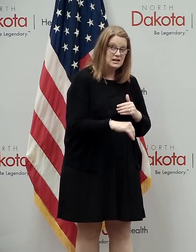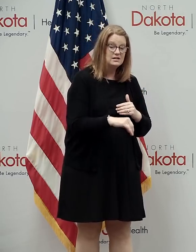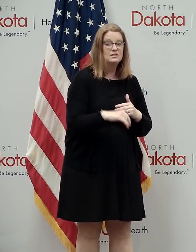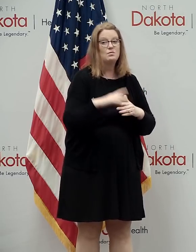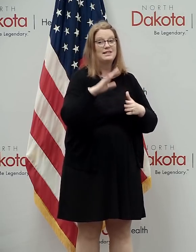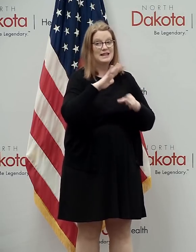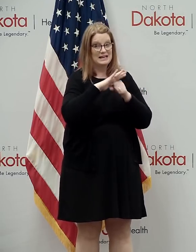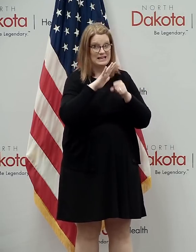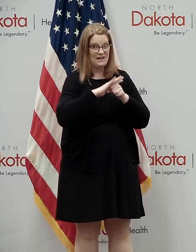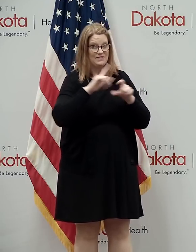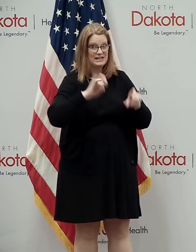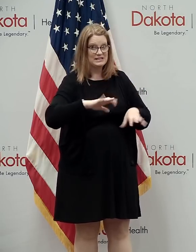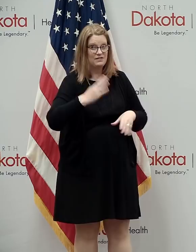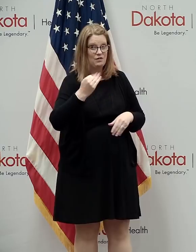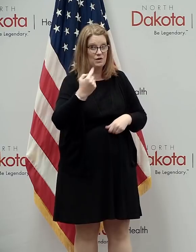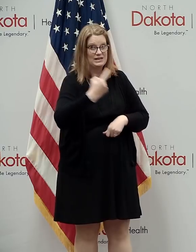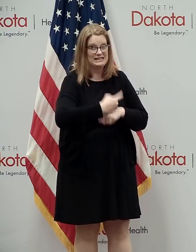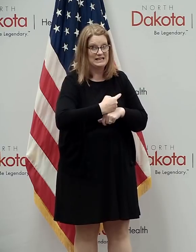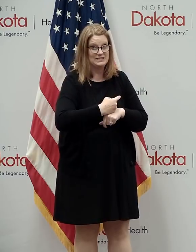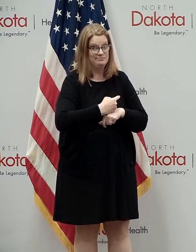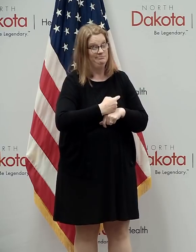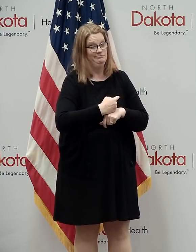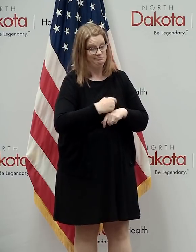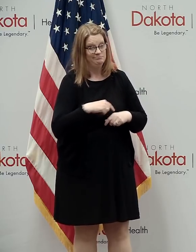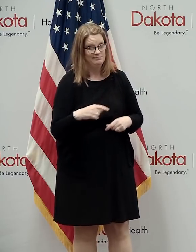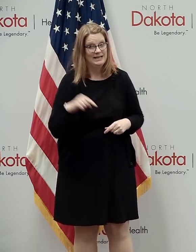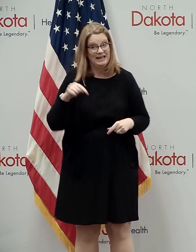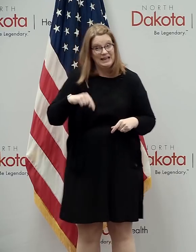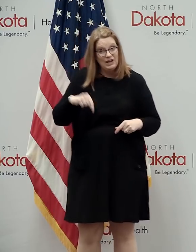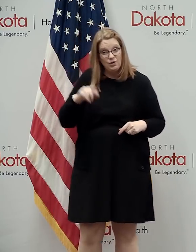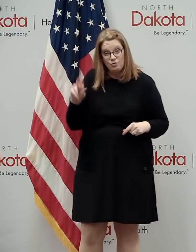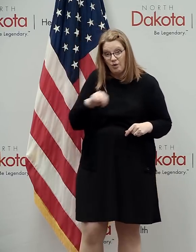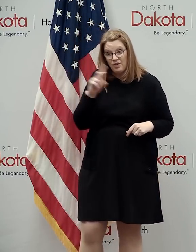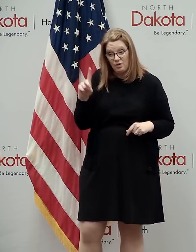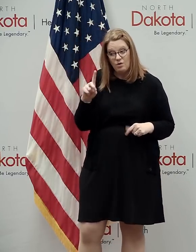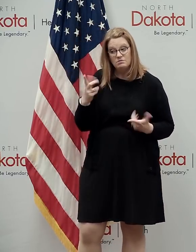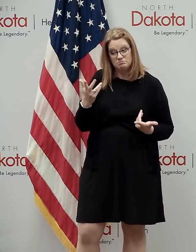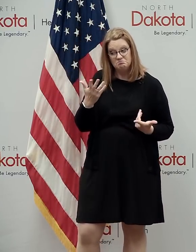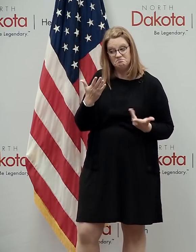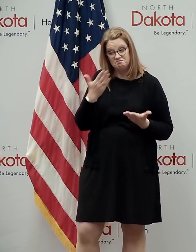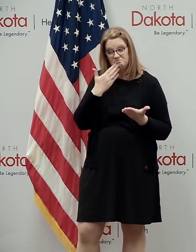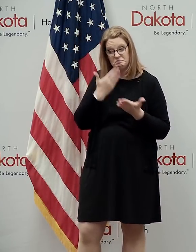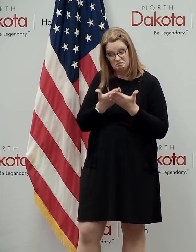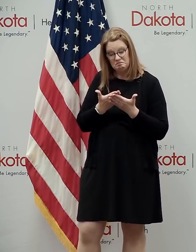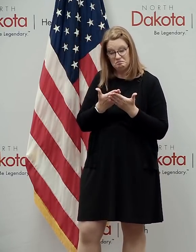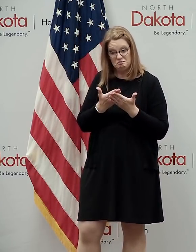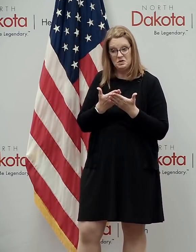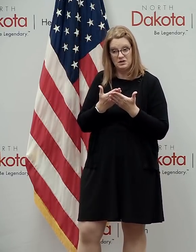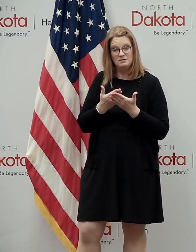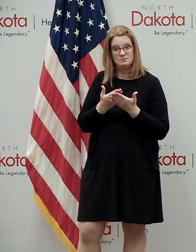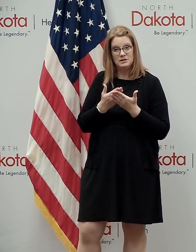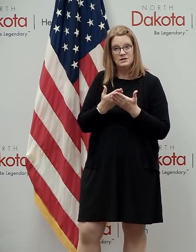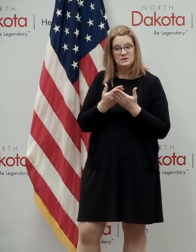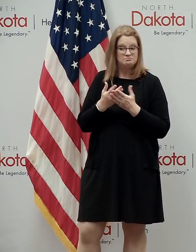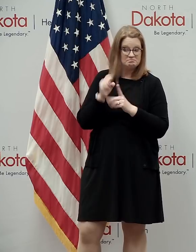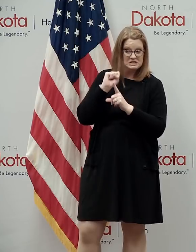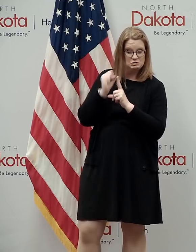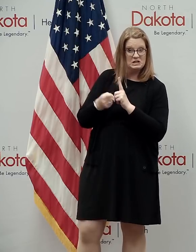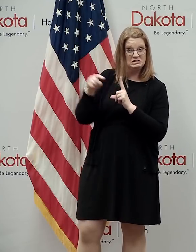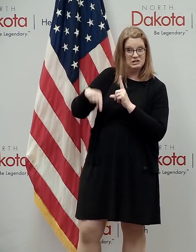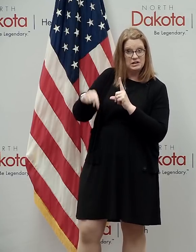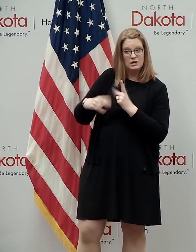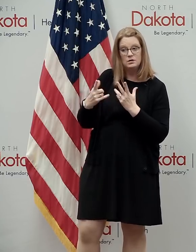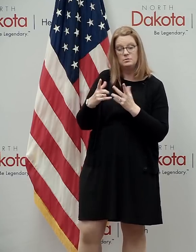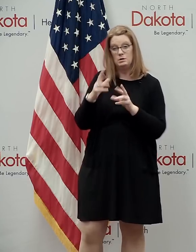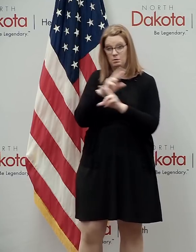adequate testing for 14 days. So as we've talked about, North Dakota is well positioned, and we were well prepared, and